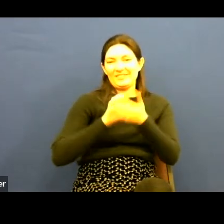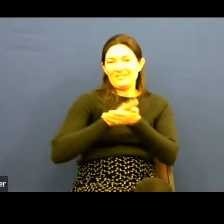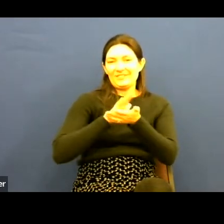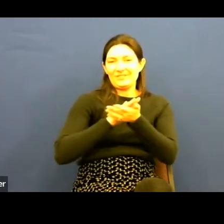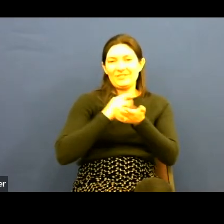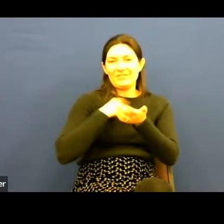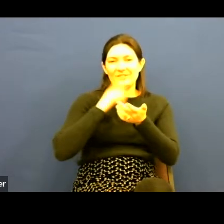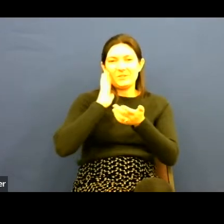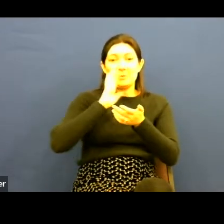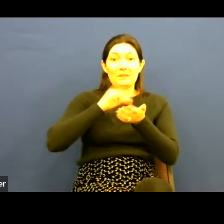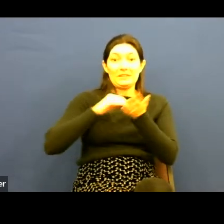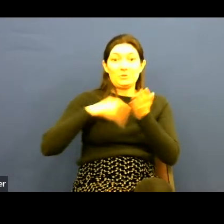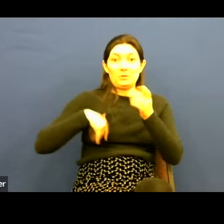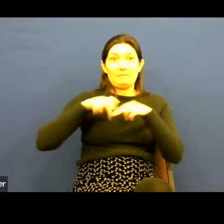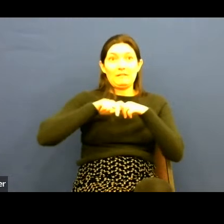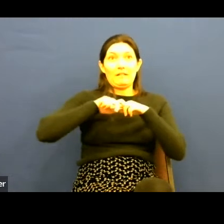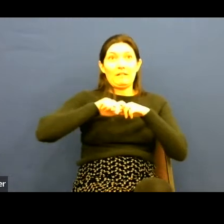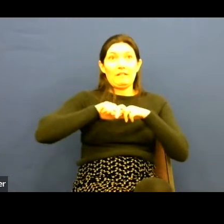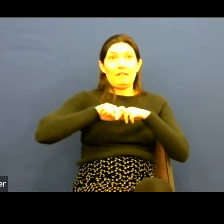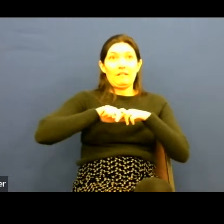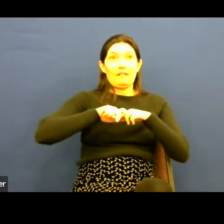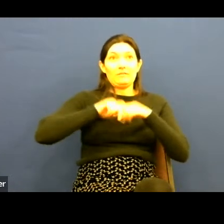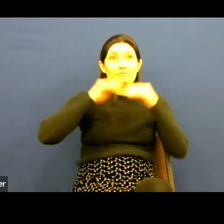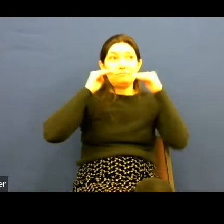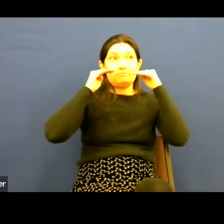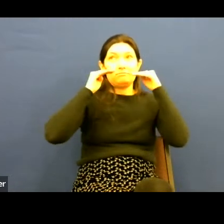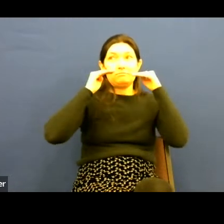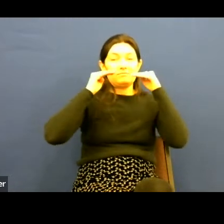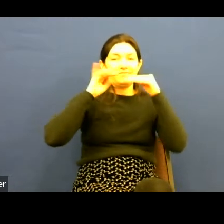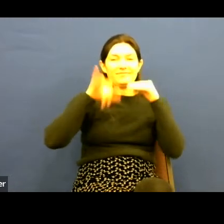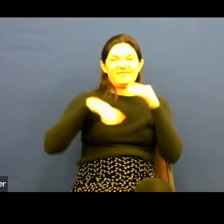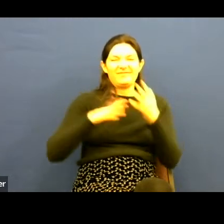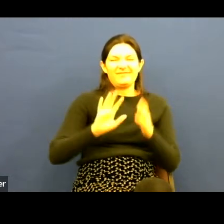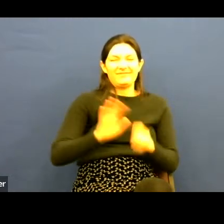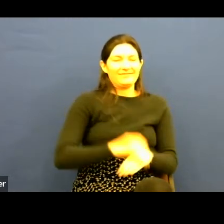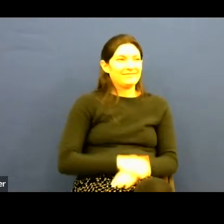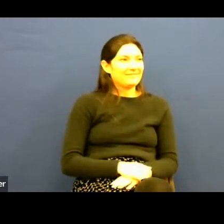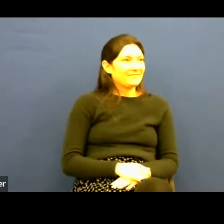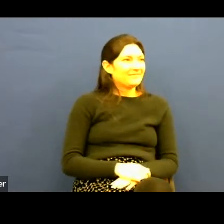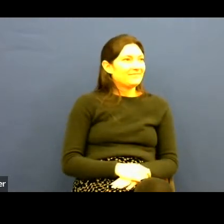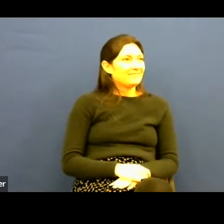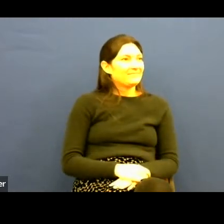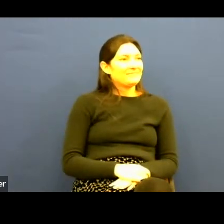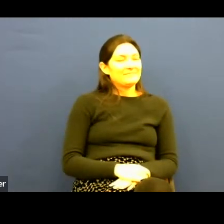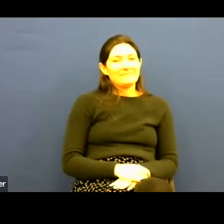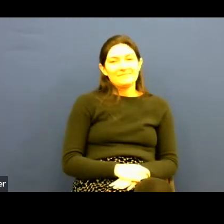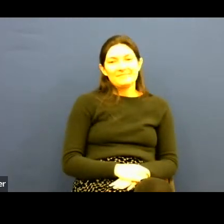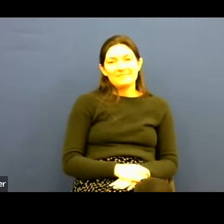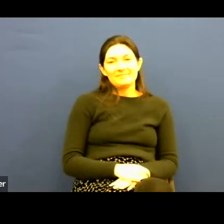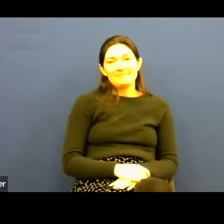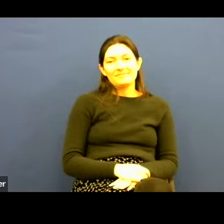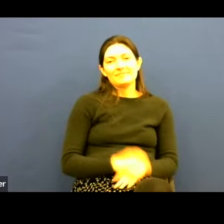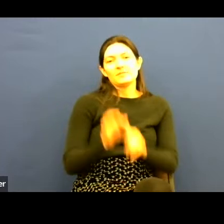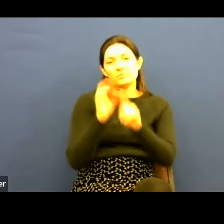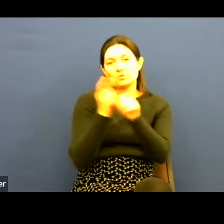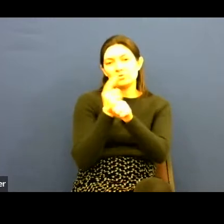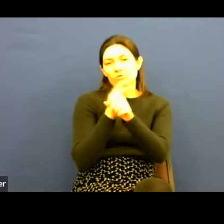Oh my gosh, this is so much better. Okay. And next up, we have special use permit application number